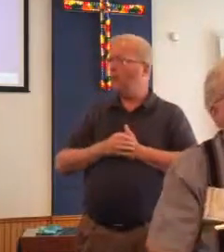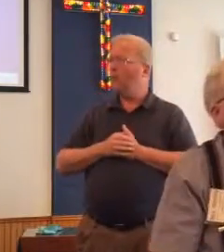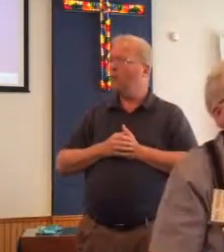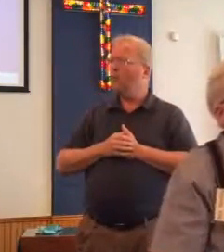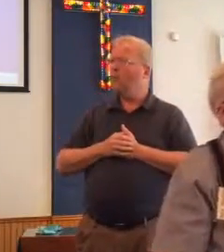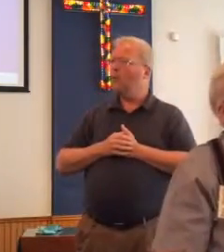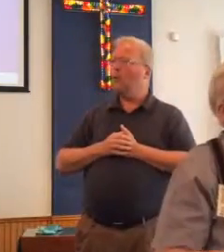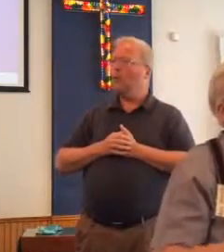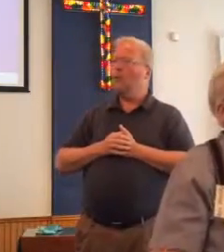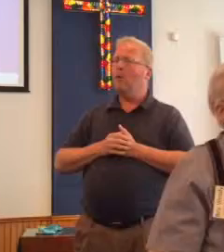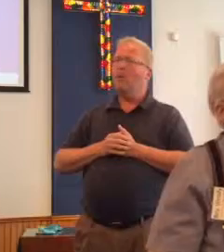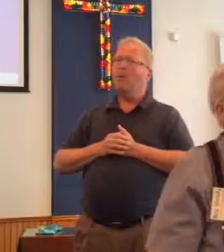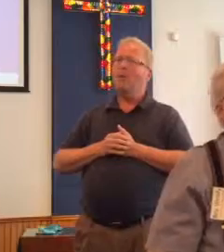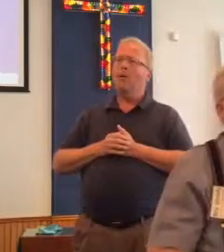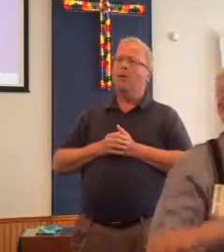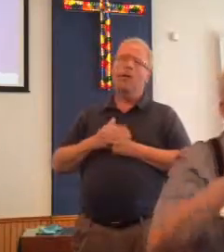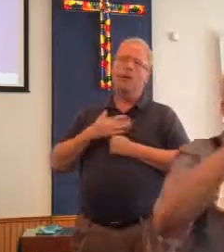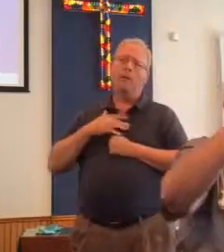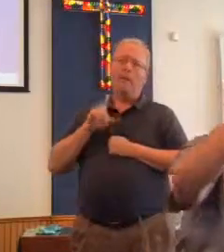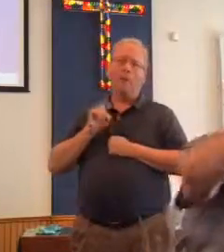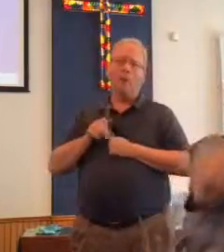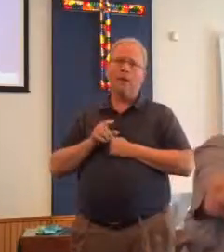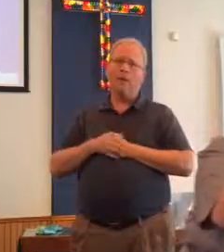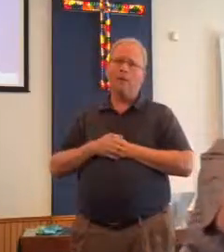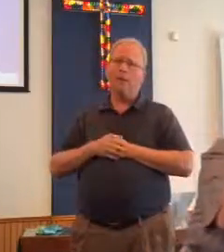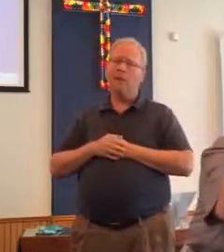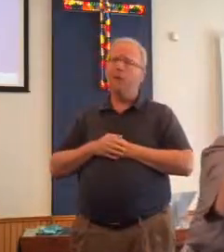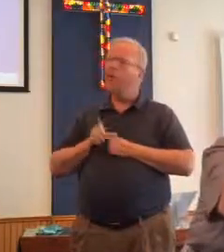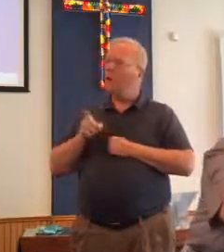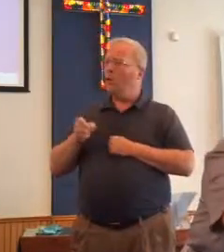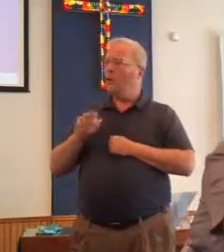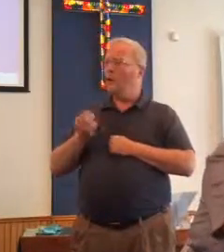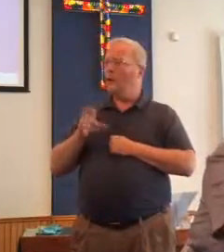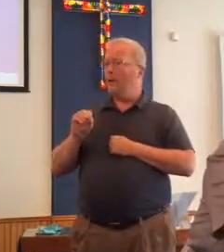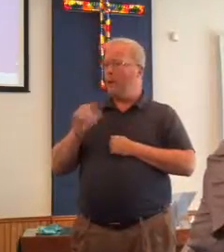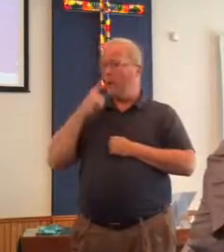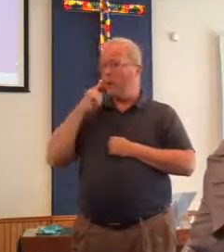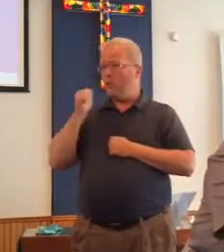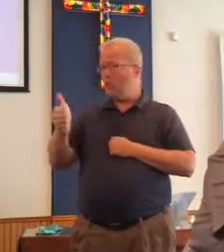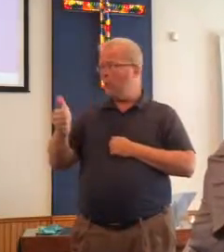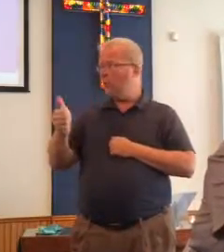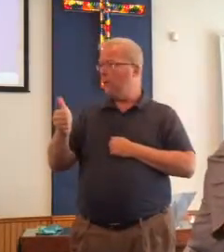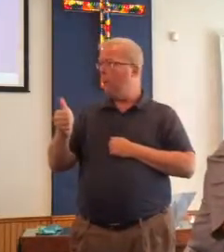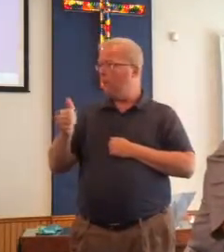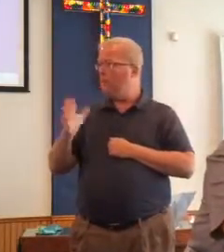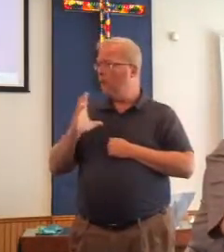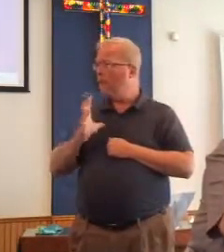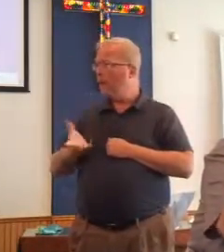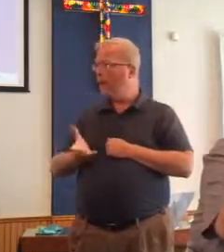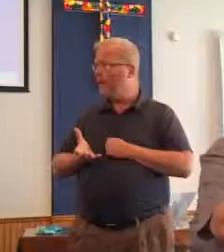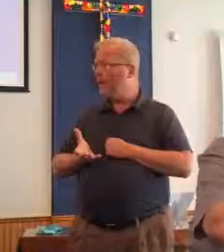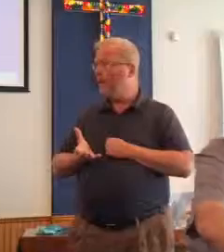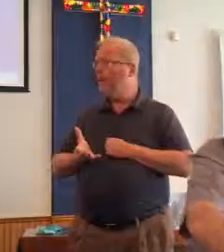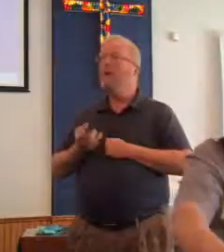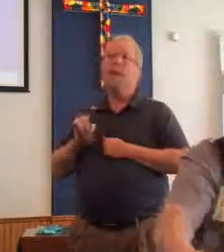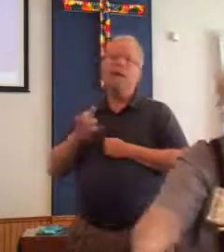The question is, are we heroes in the stories of others?